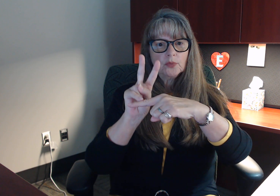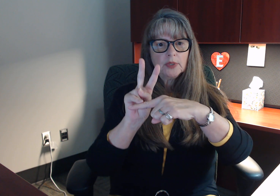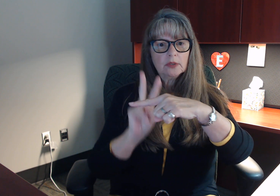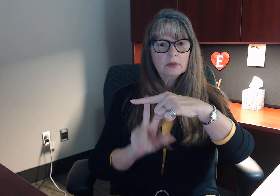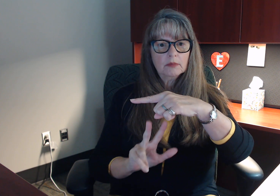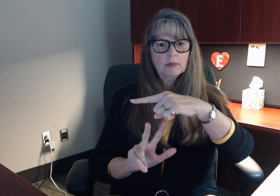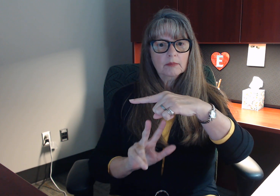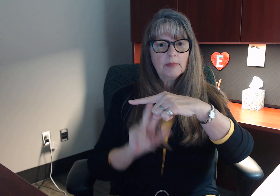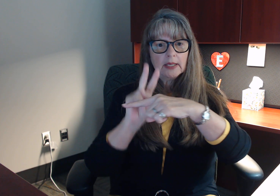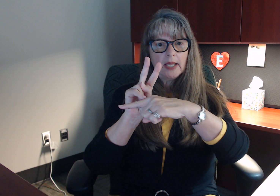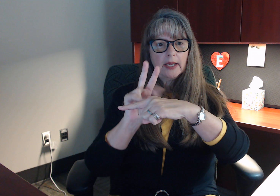doing my line.